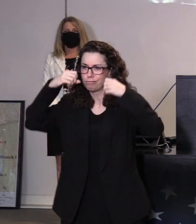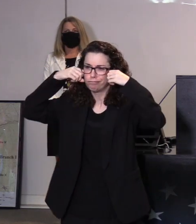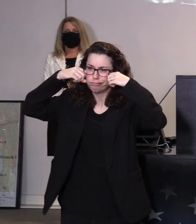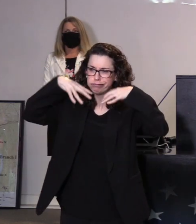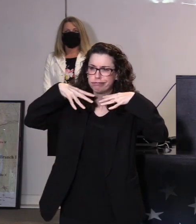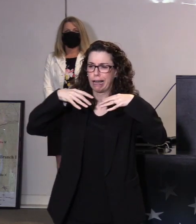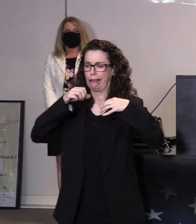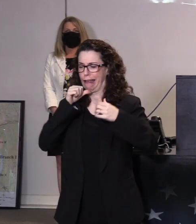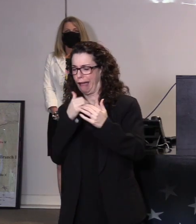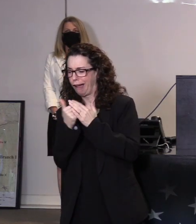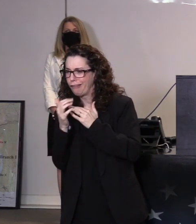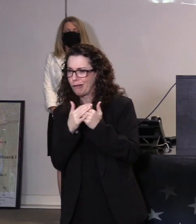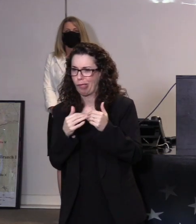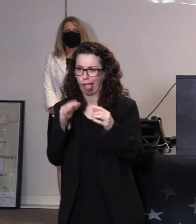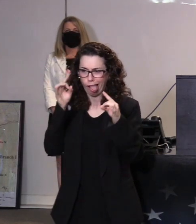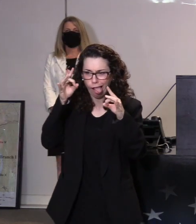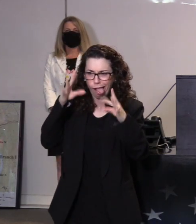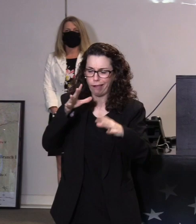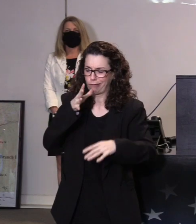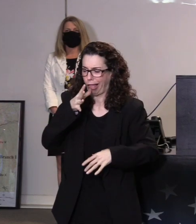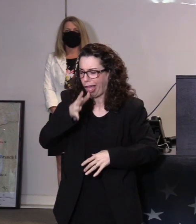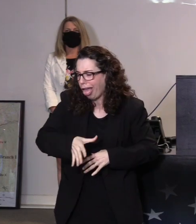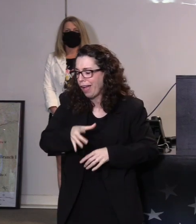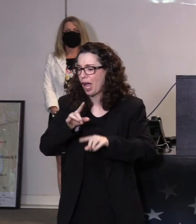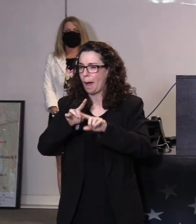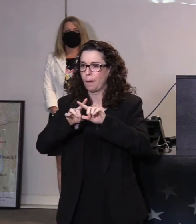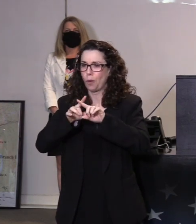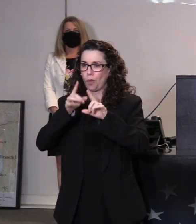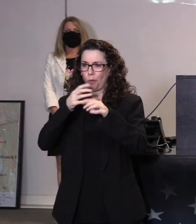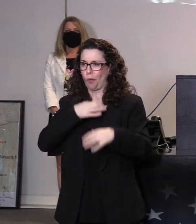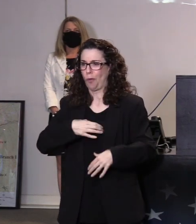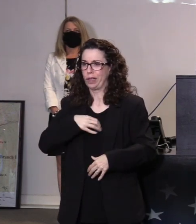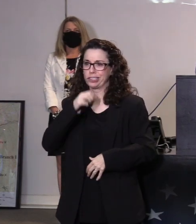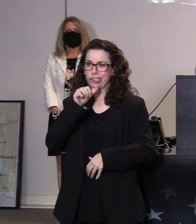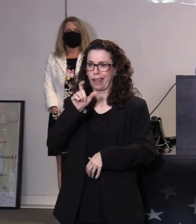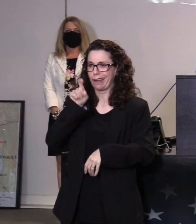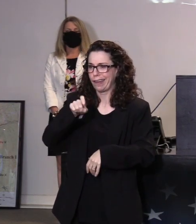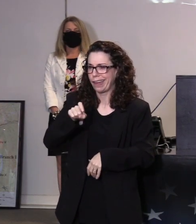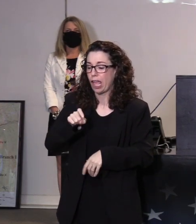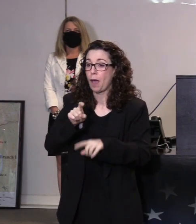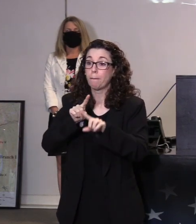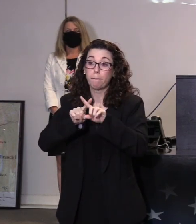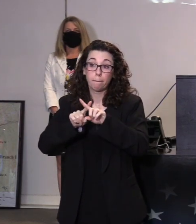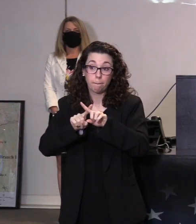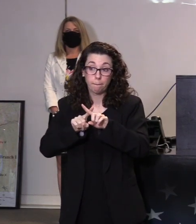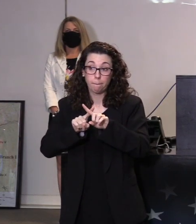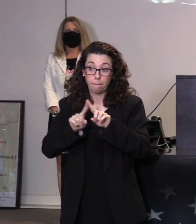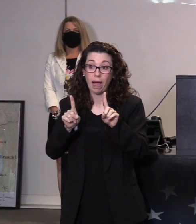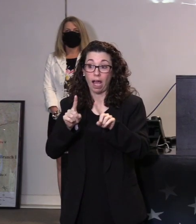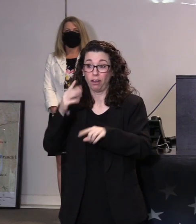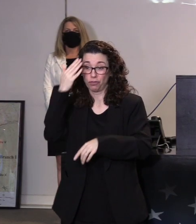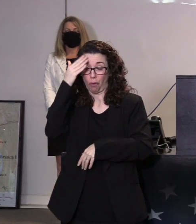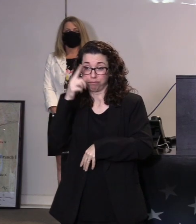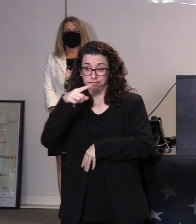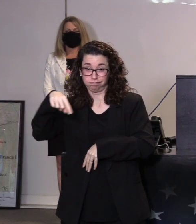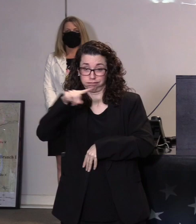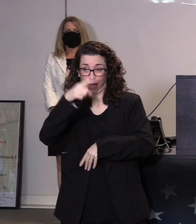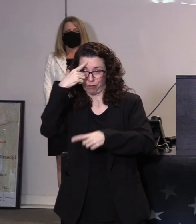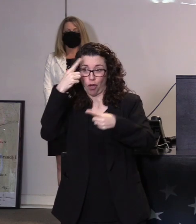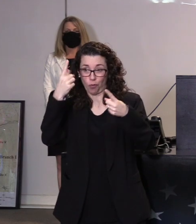it's uncomfortable, and we wish so much that we did not need them. We know that most everyone else feels the same